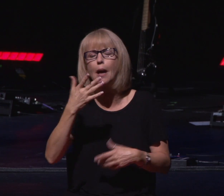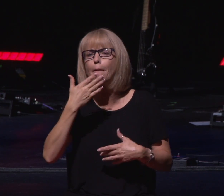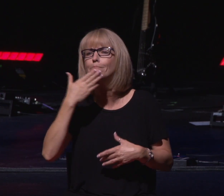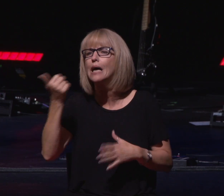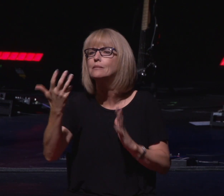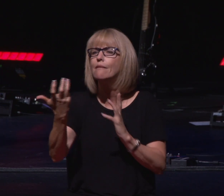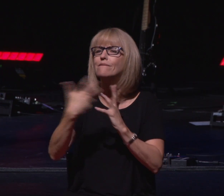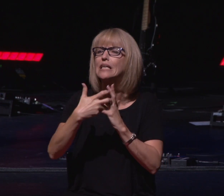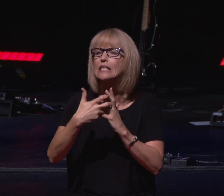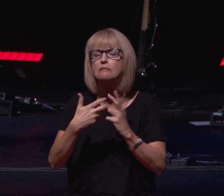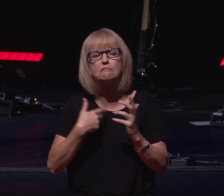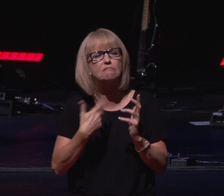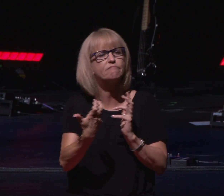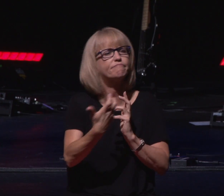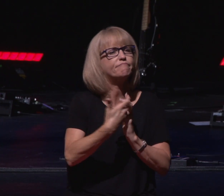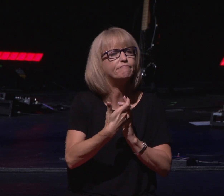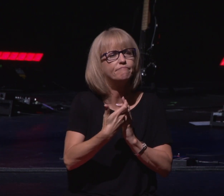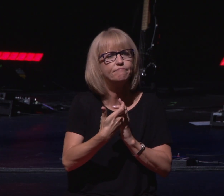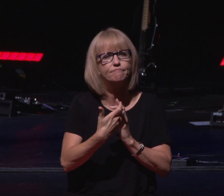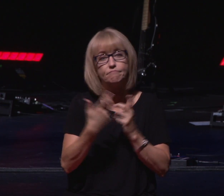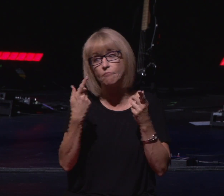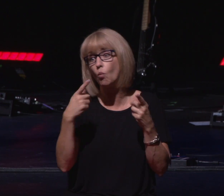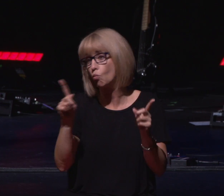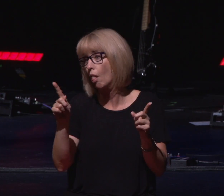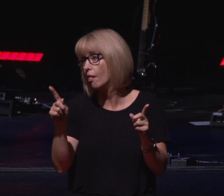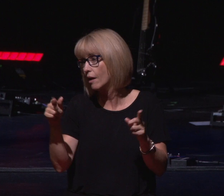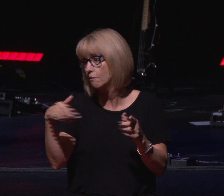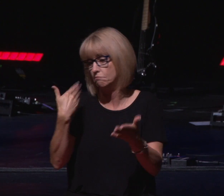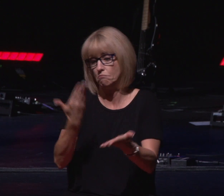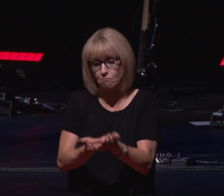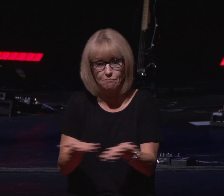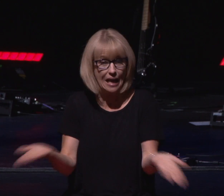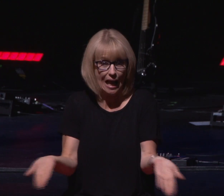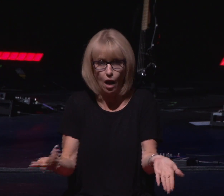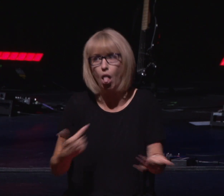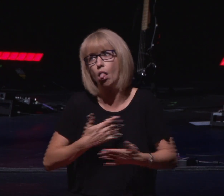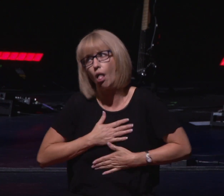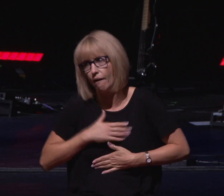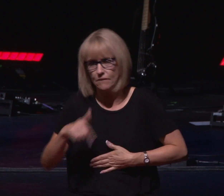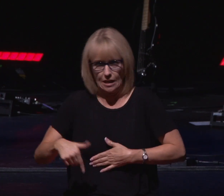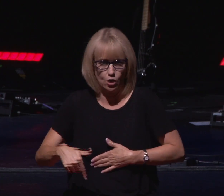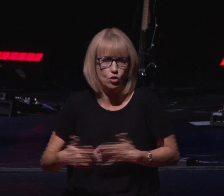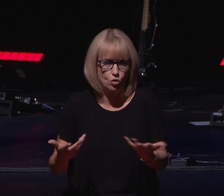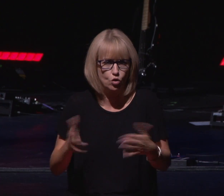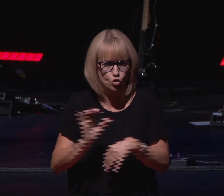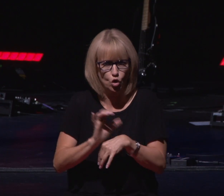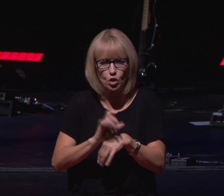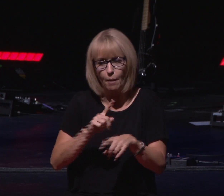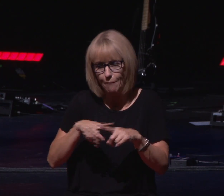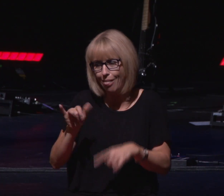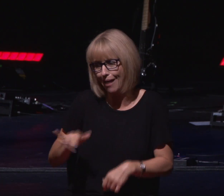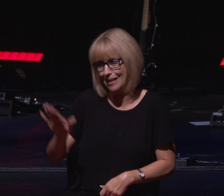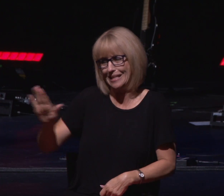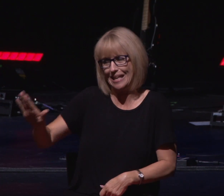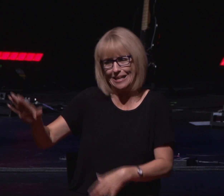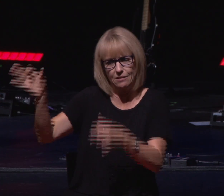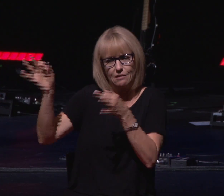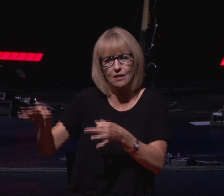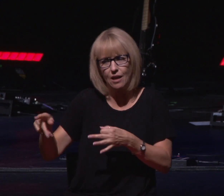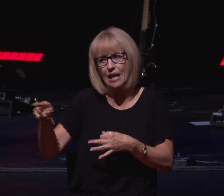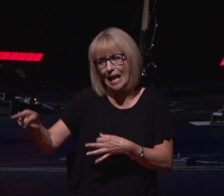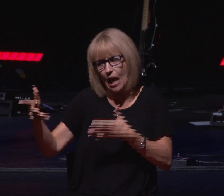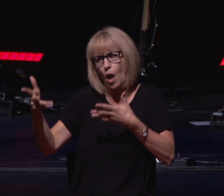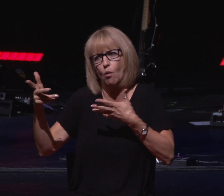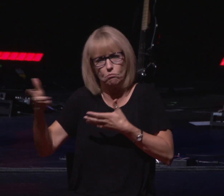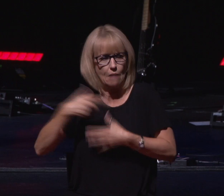fit us. And ultimately, we ended up here, which we love. But yeah, it was him, really. He's like, we have to have God in